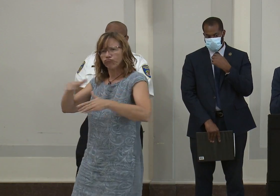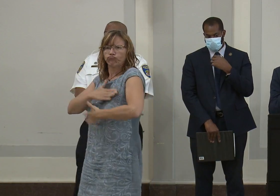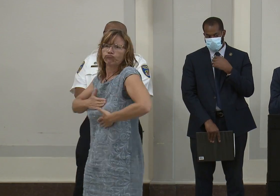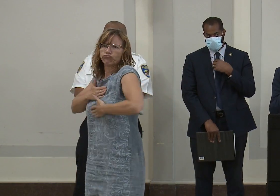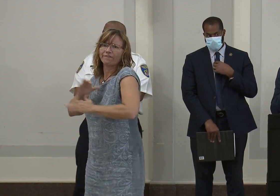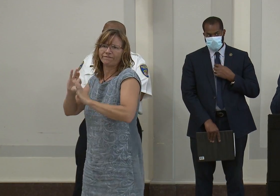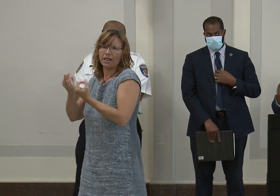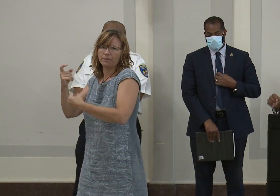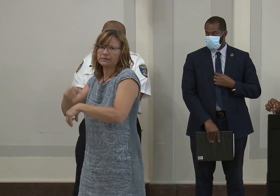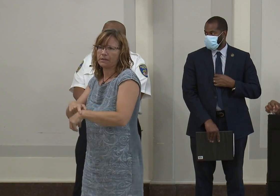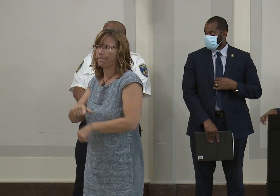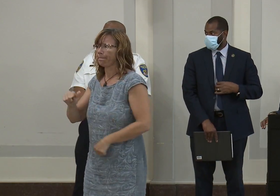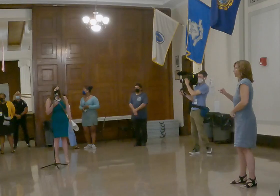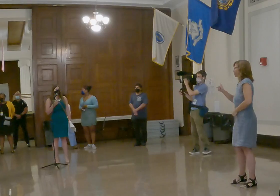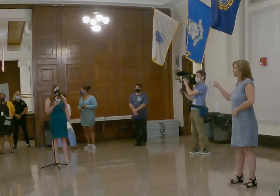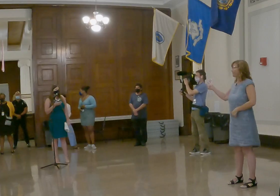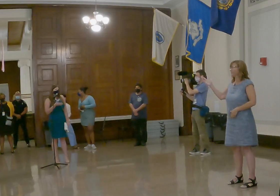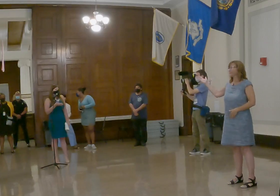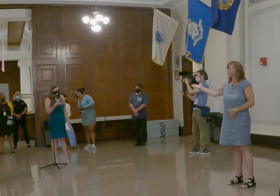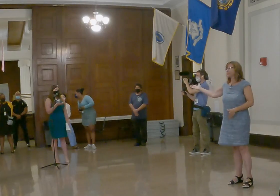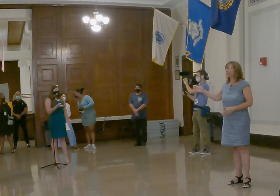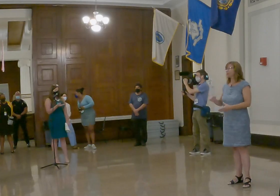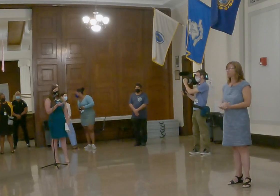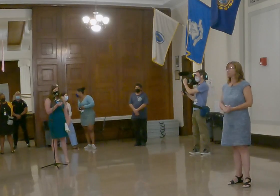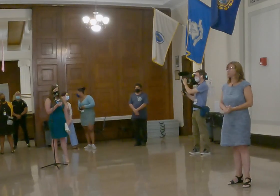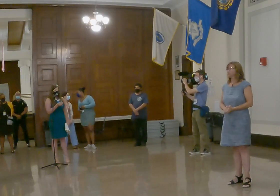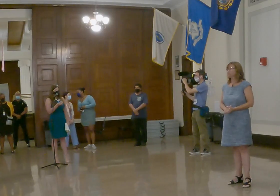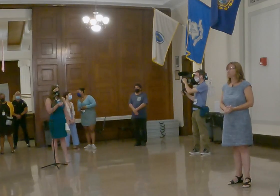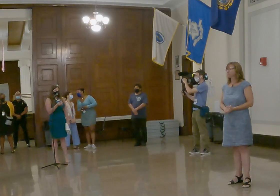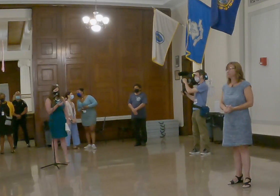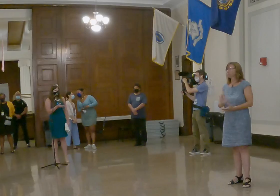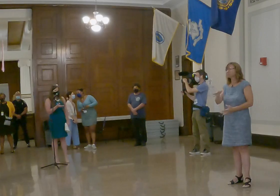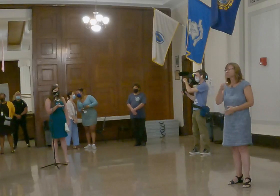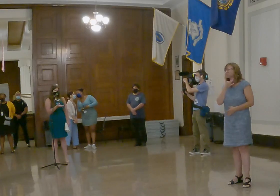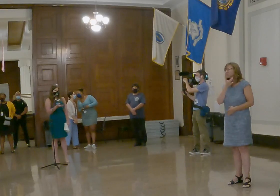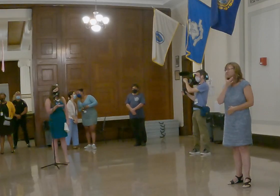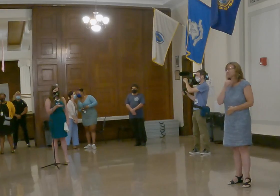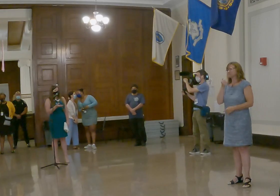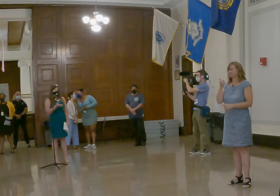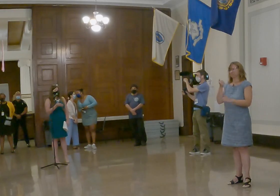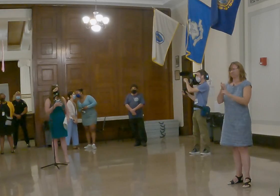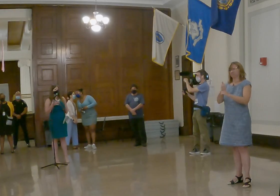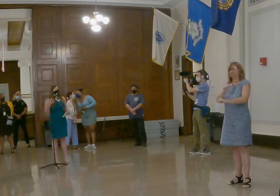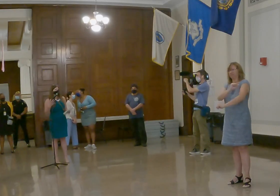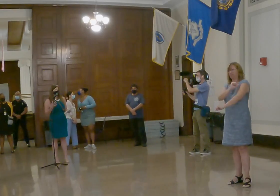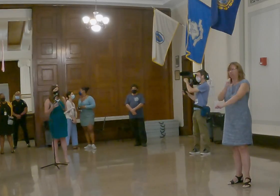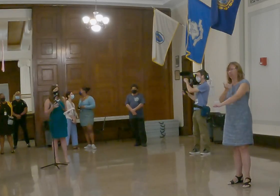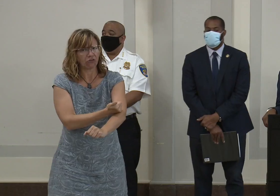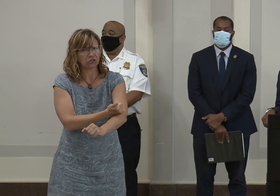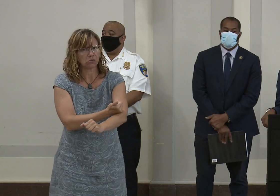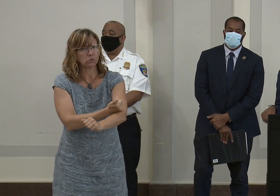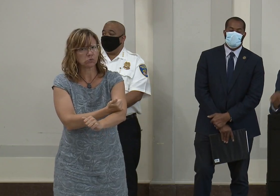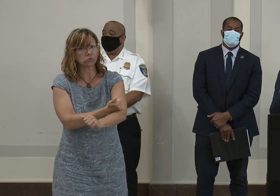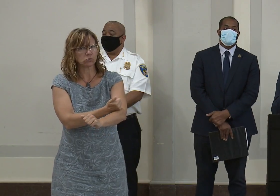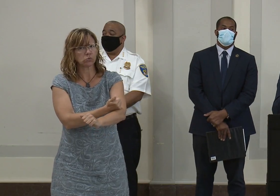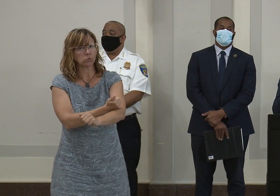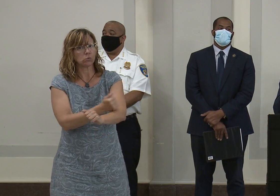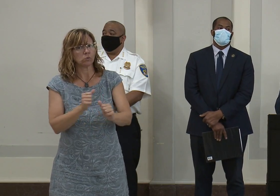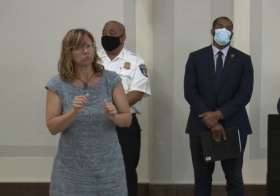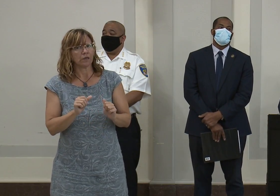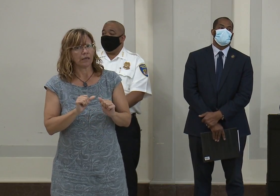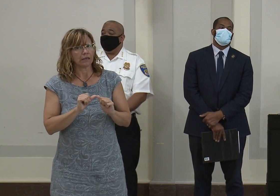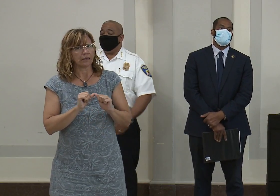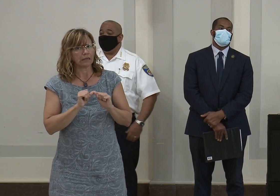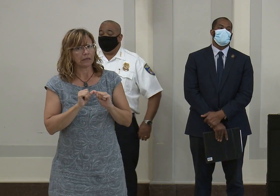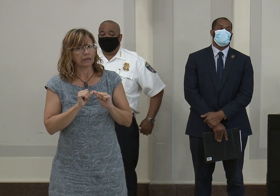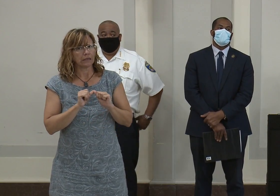Emily? Mayor, I was curious if you think that you have the legal authority to continue to have virtual meetings without the state of emergency in place. Is that something you've